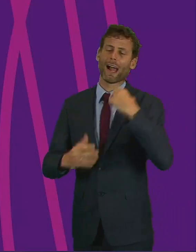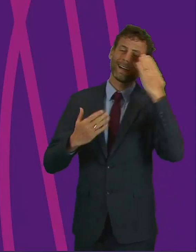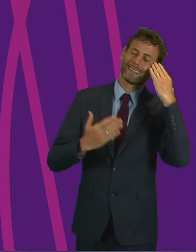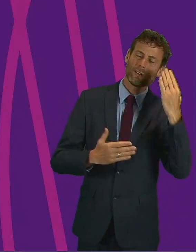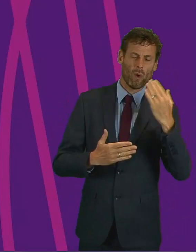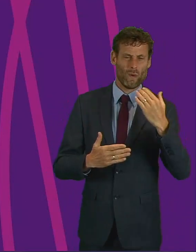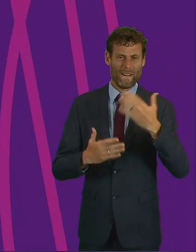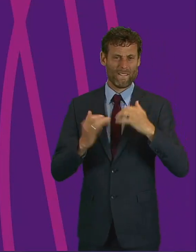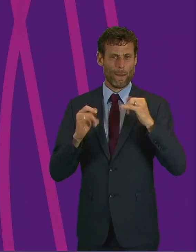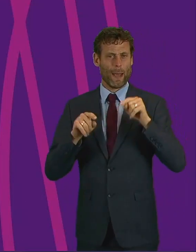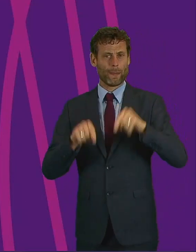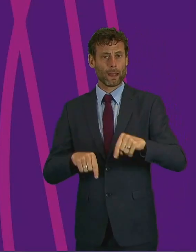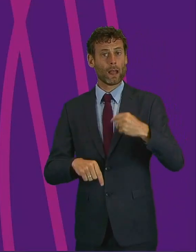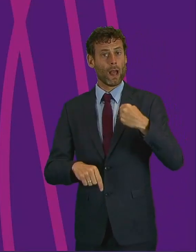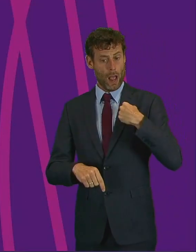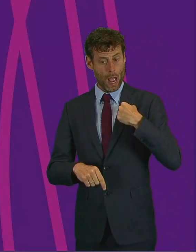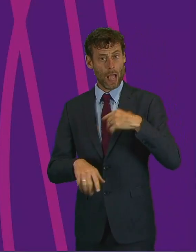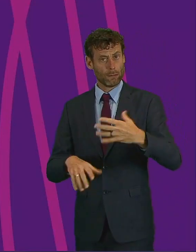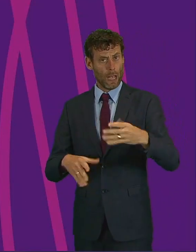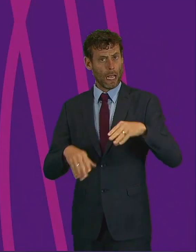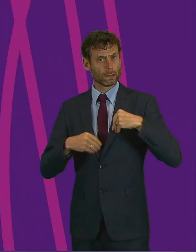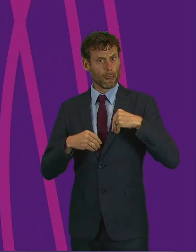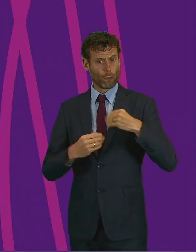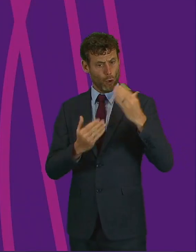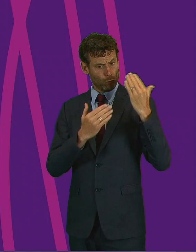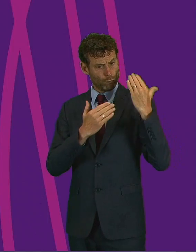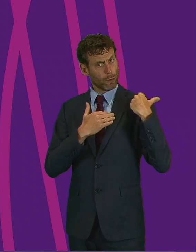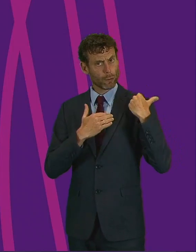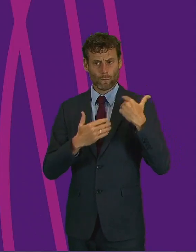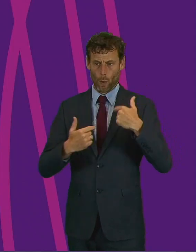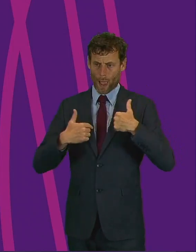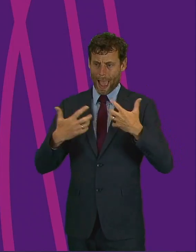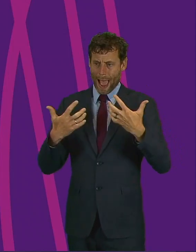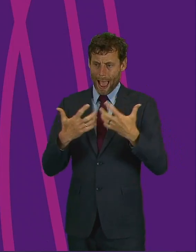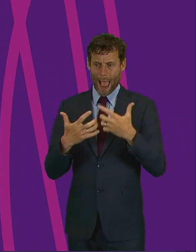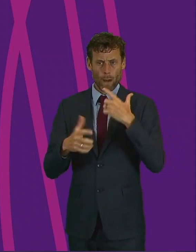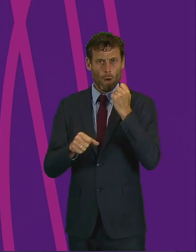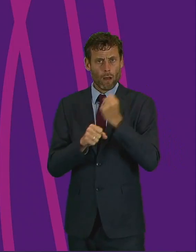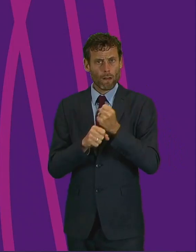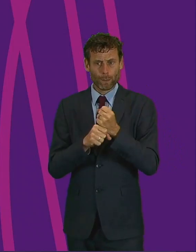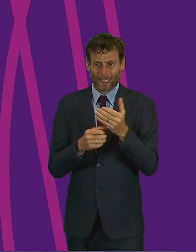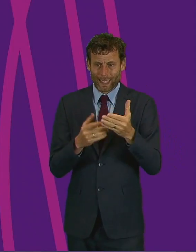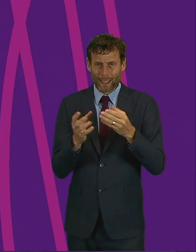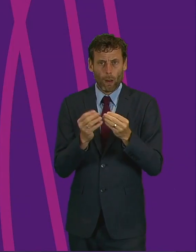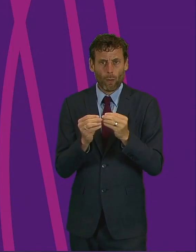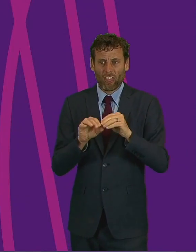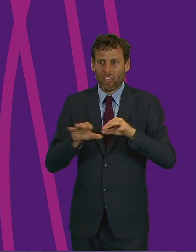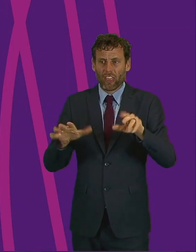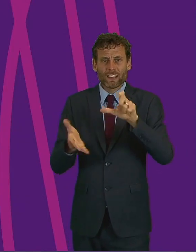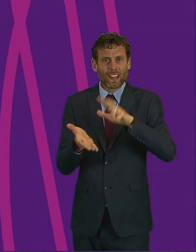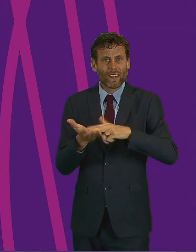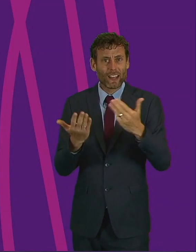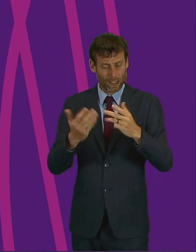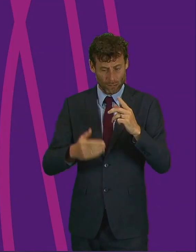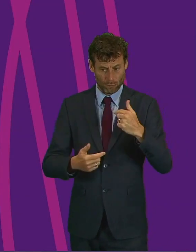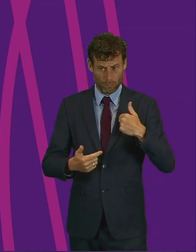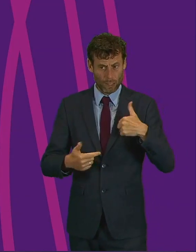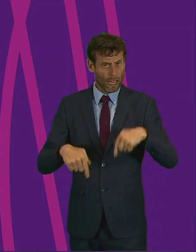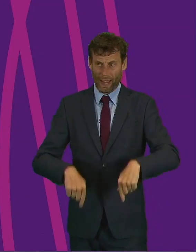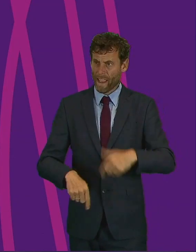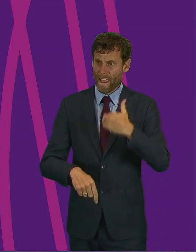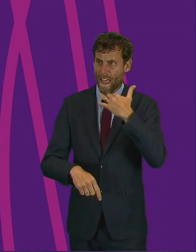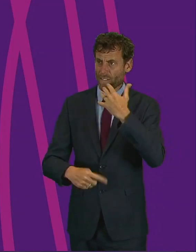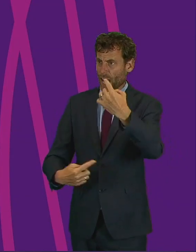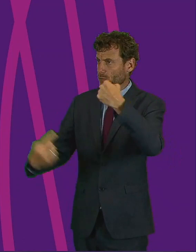and response to coronavirus. I do that day and daily. I do it rightly and properly in this chamber. I have never and never